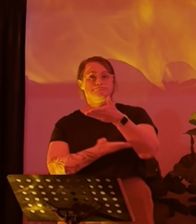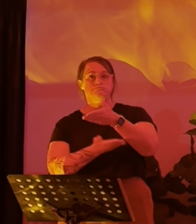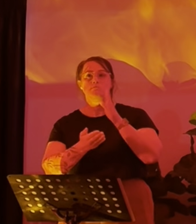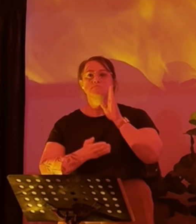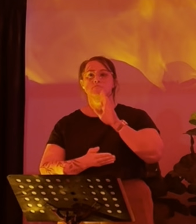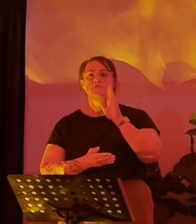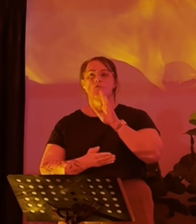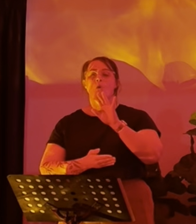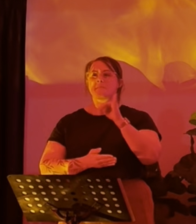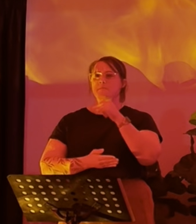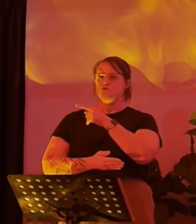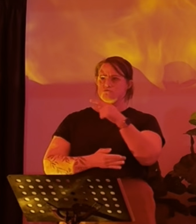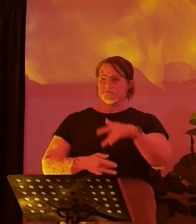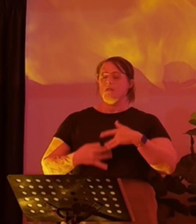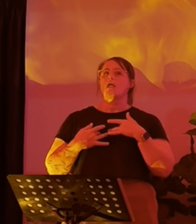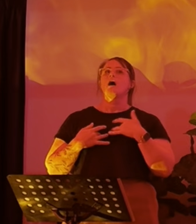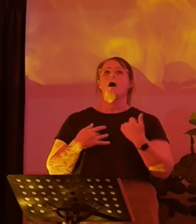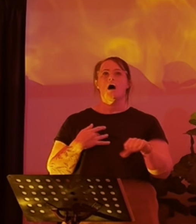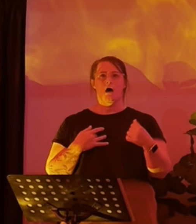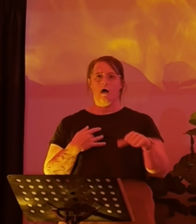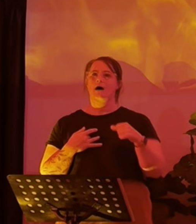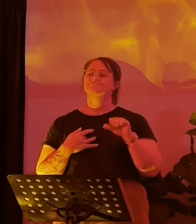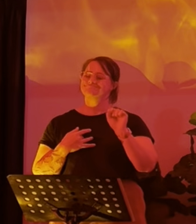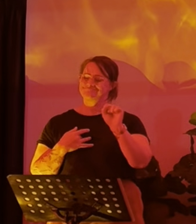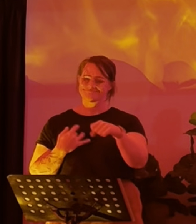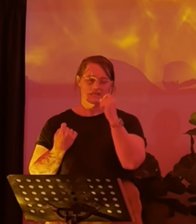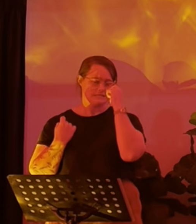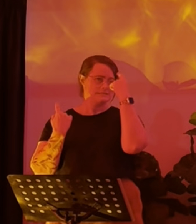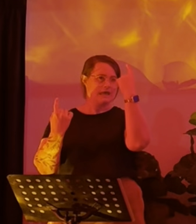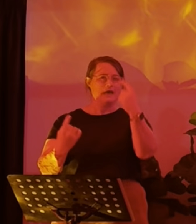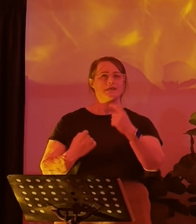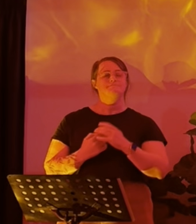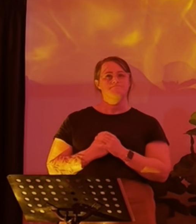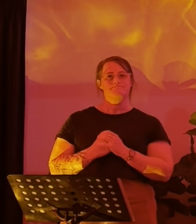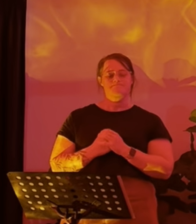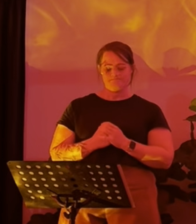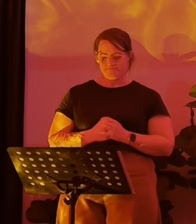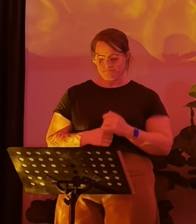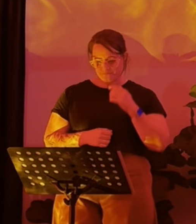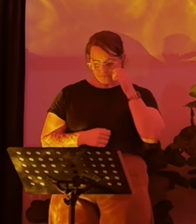with you. But this is how she felt that day. Let's go.